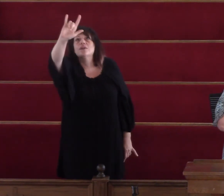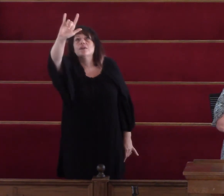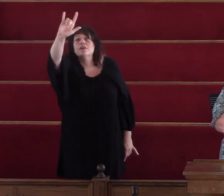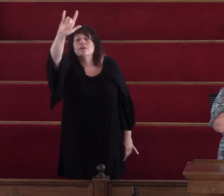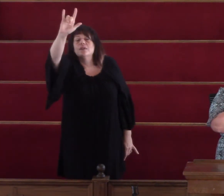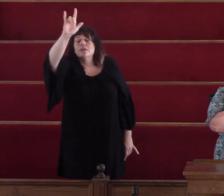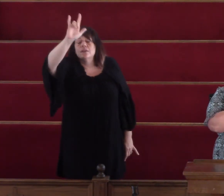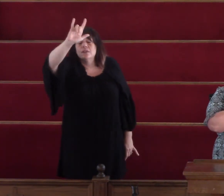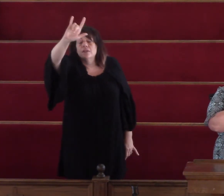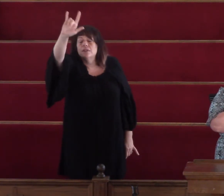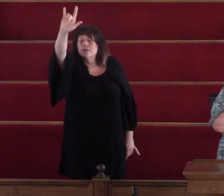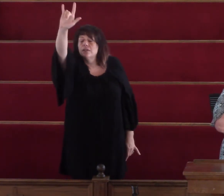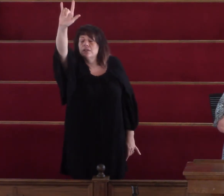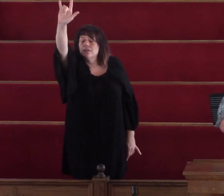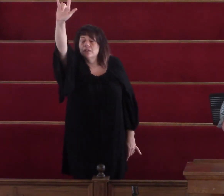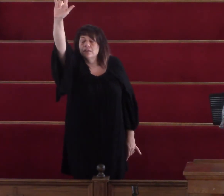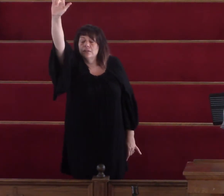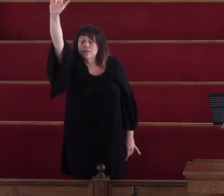so